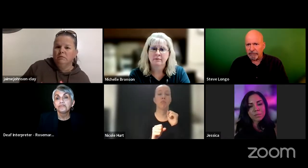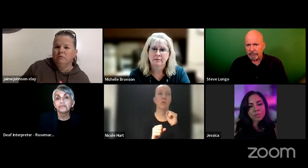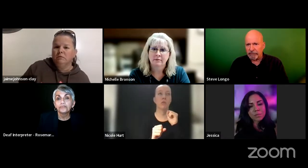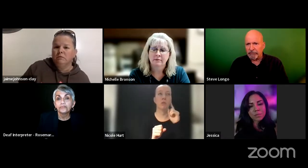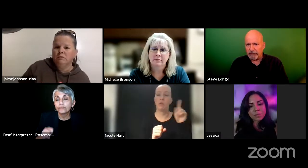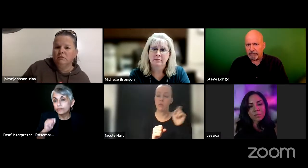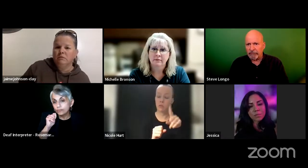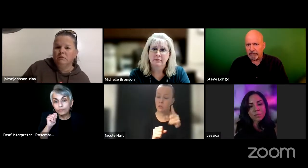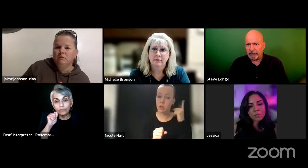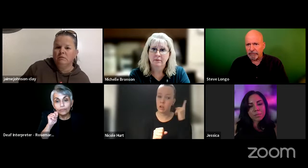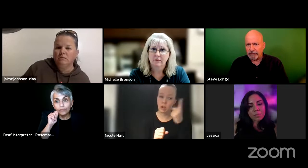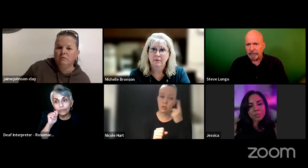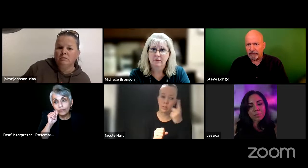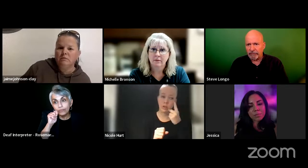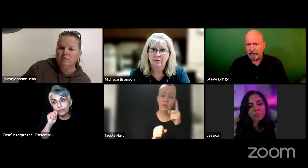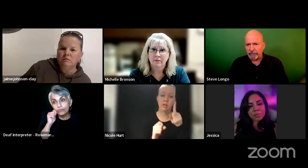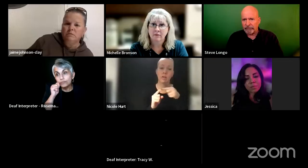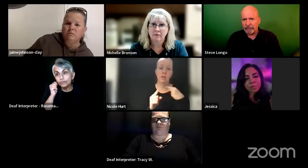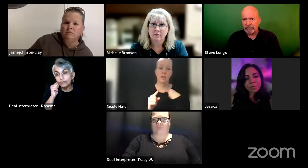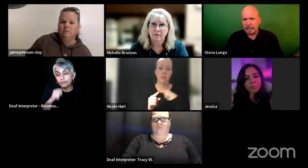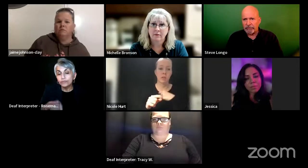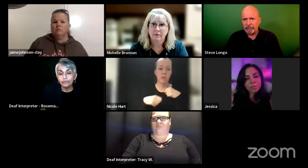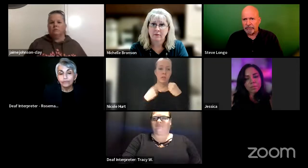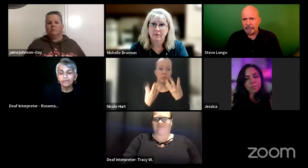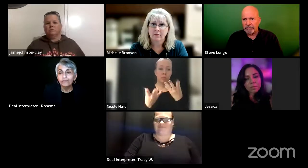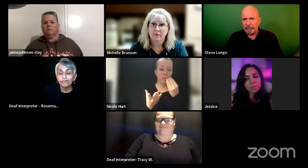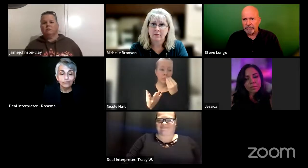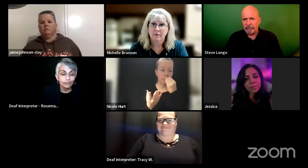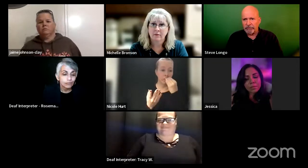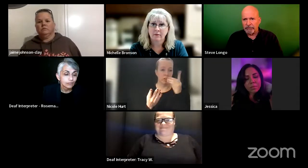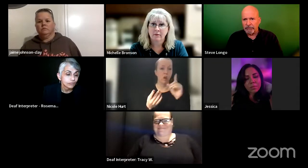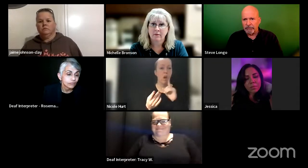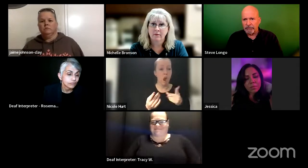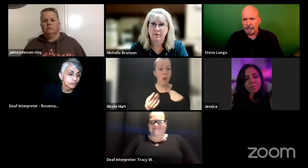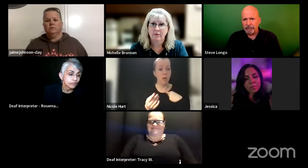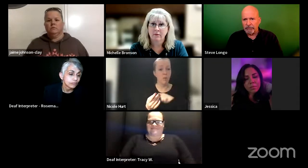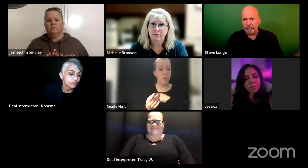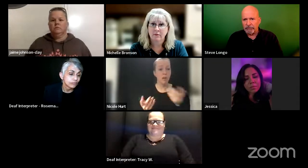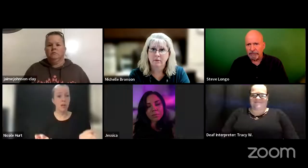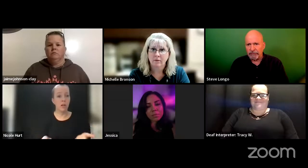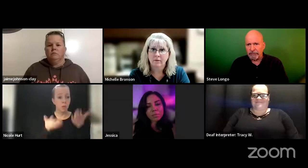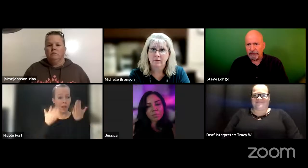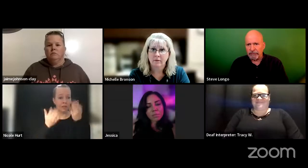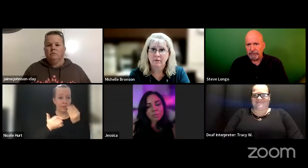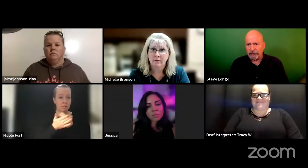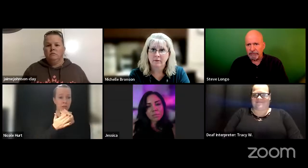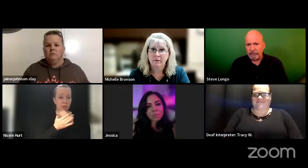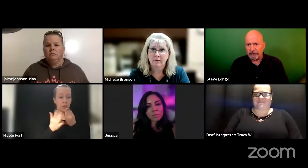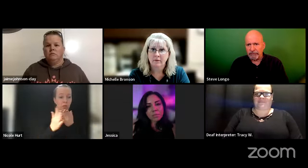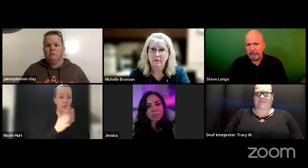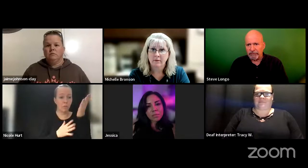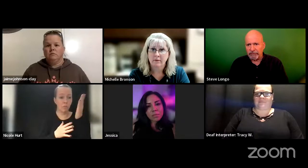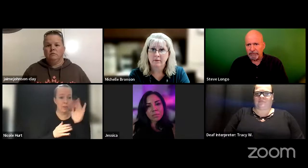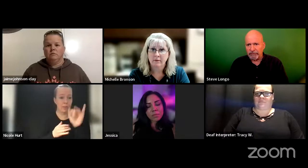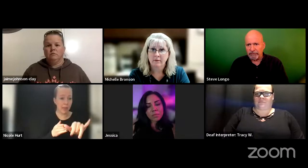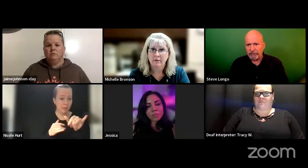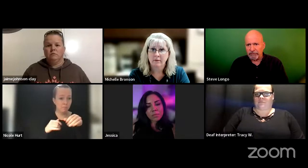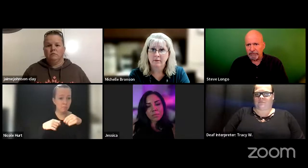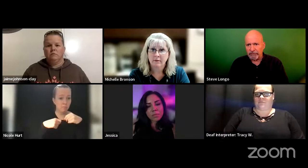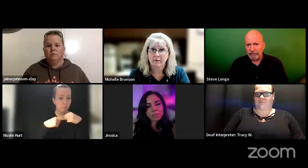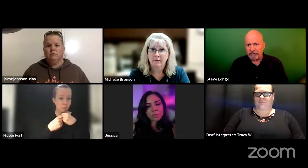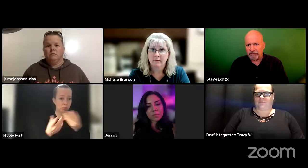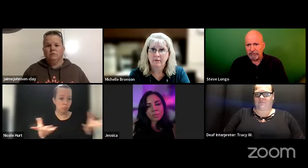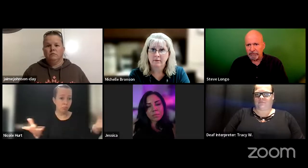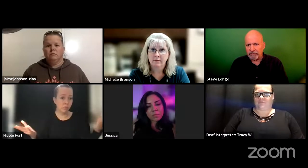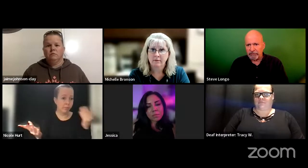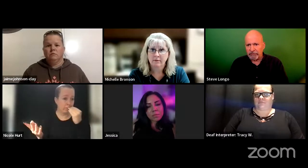and responsible for providing food. And I am just thinking about the fact, when we provide food, are